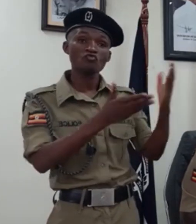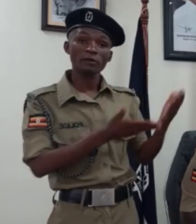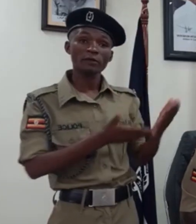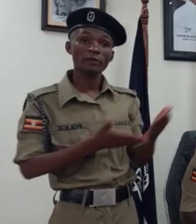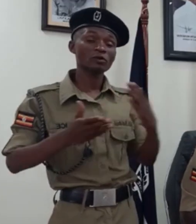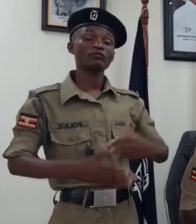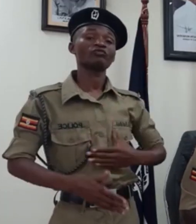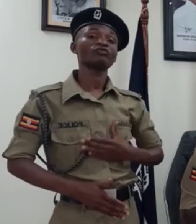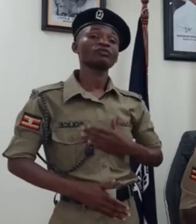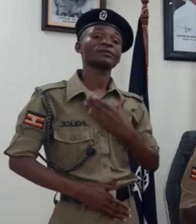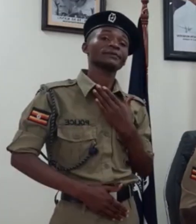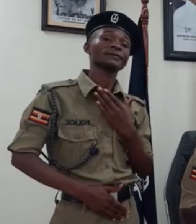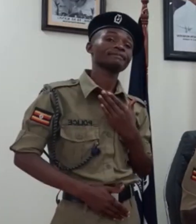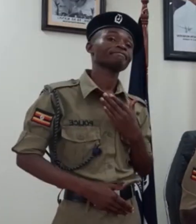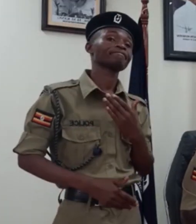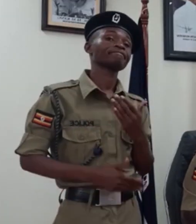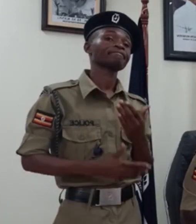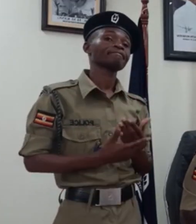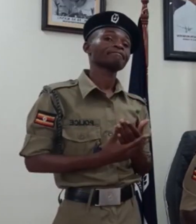Abasirikale baffe